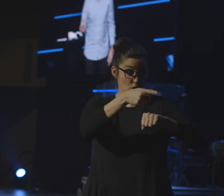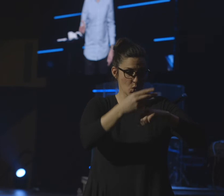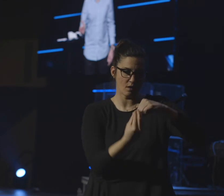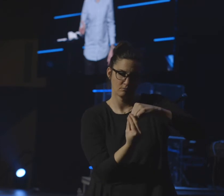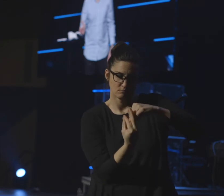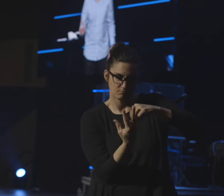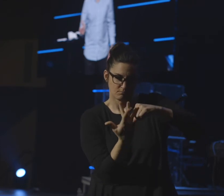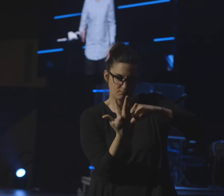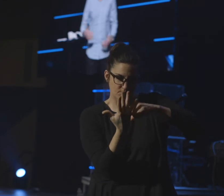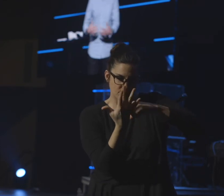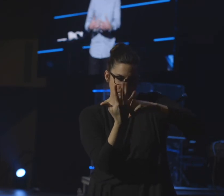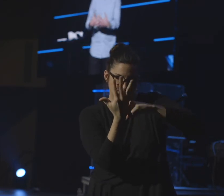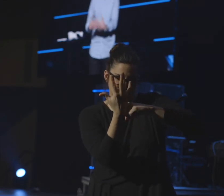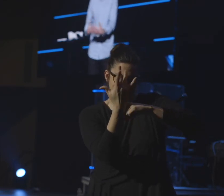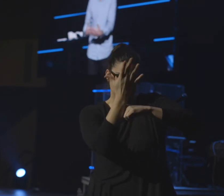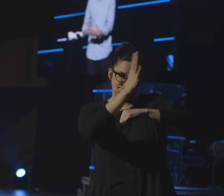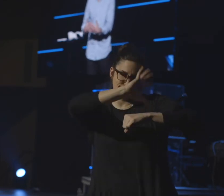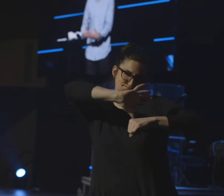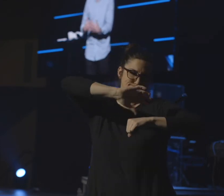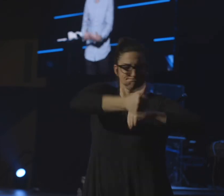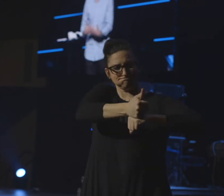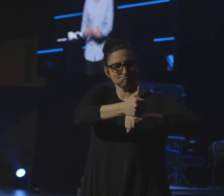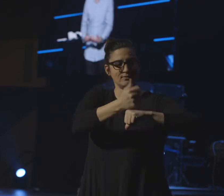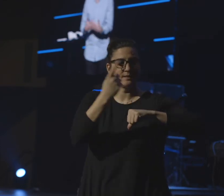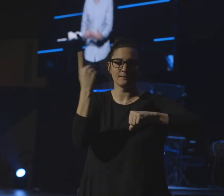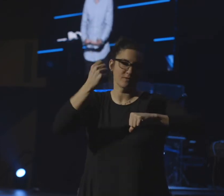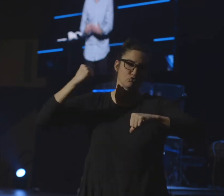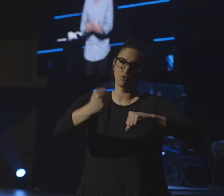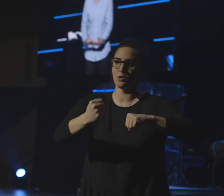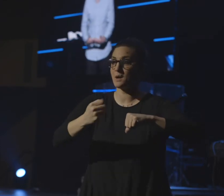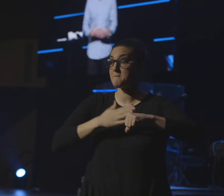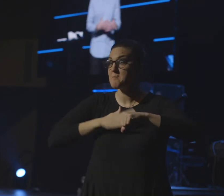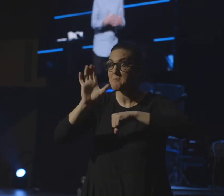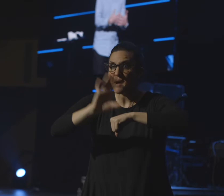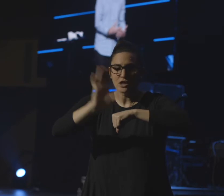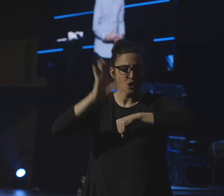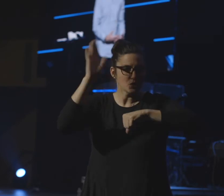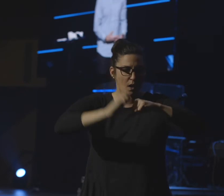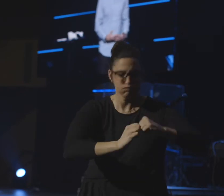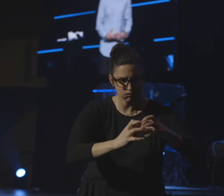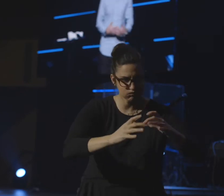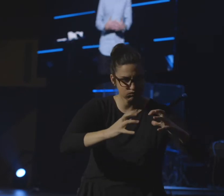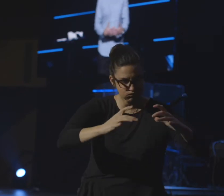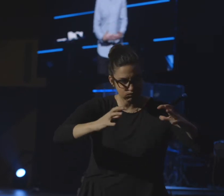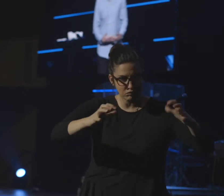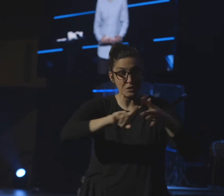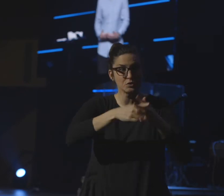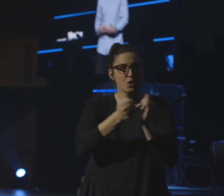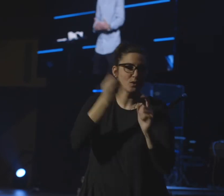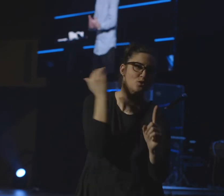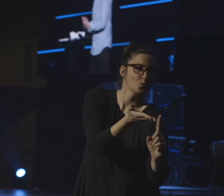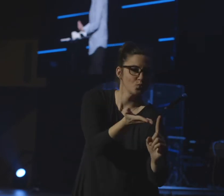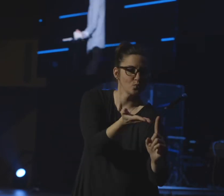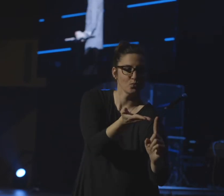very significant. Out of you, I'm going to build my church. I haven't even told you guys all about it, but I didn't come here